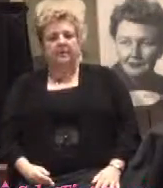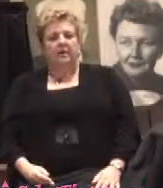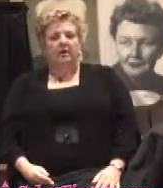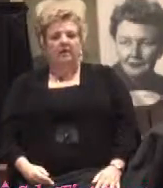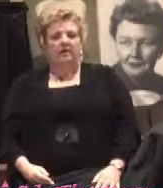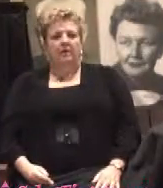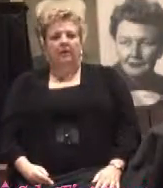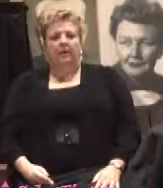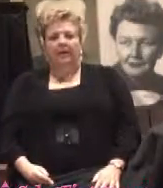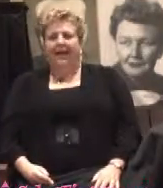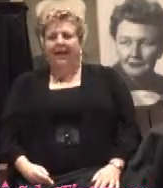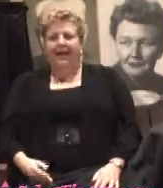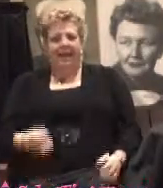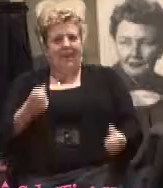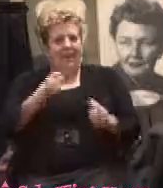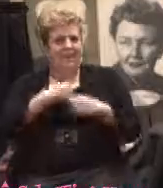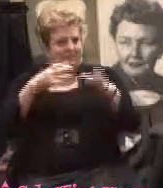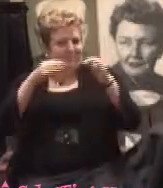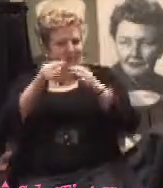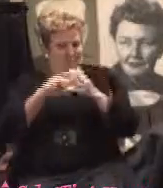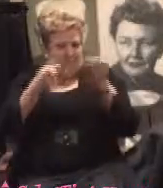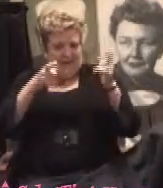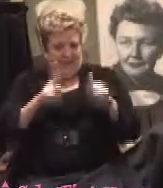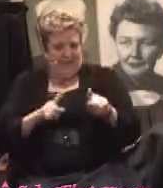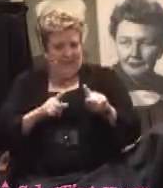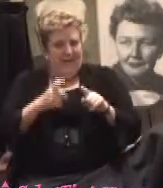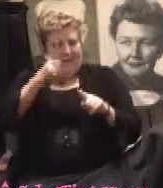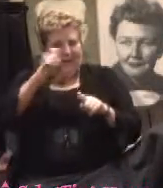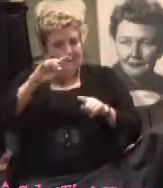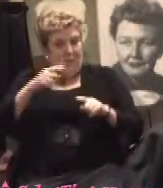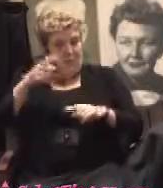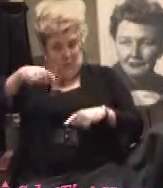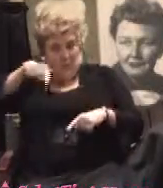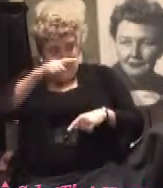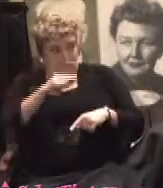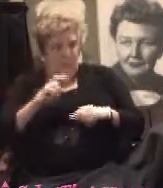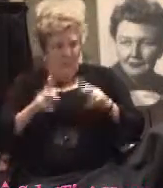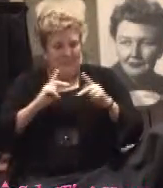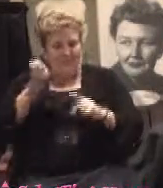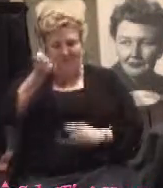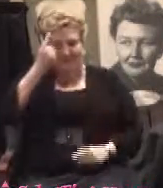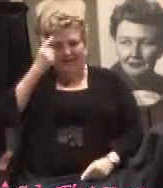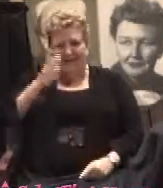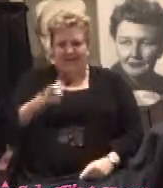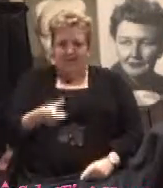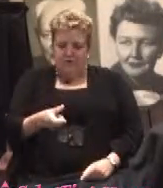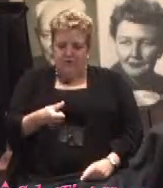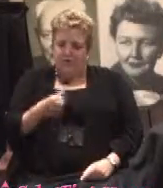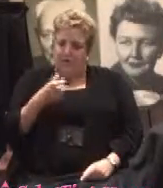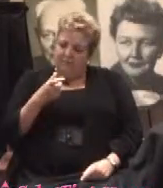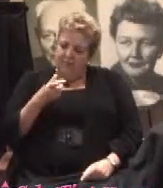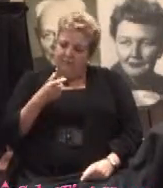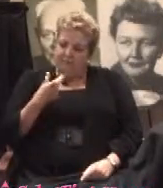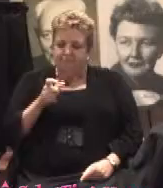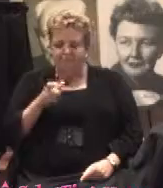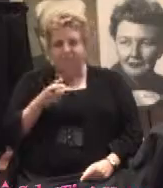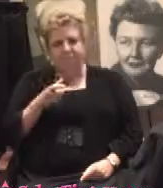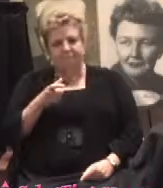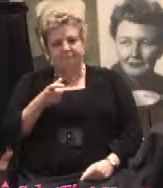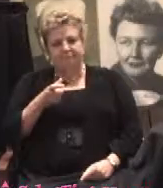love describing what happens next, because only you people understand. You know, I took this shot of tequila, and 12 years of Catholic